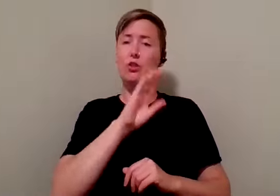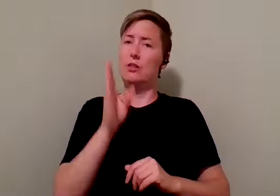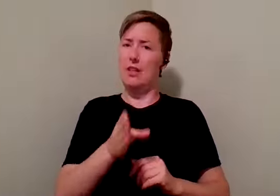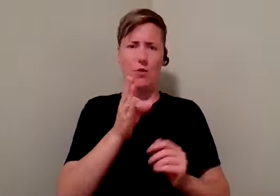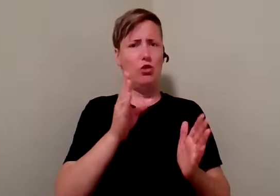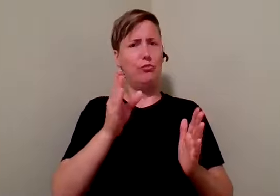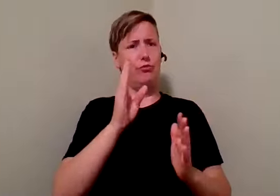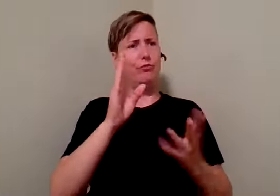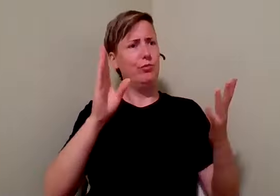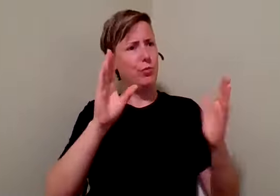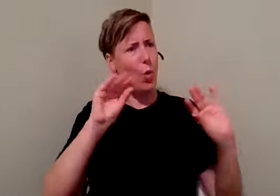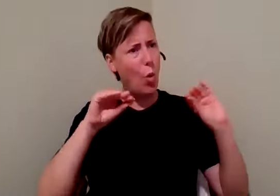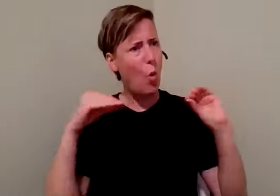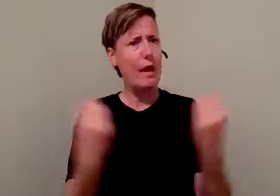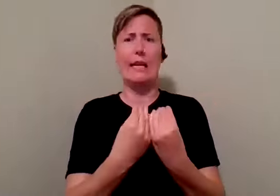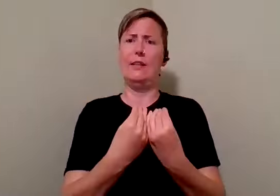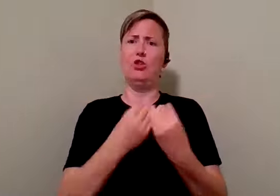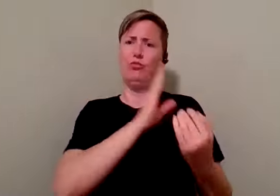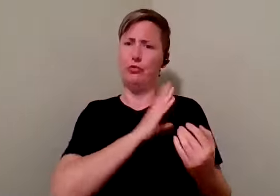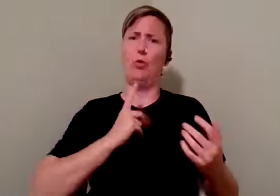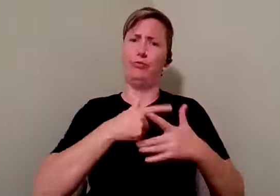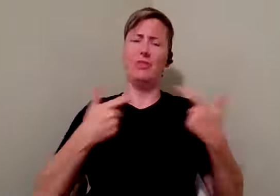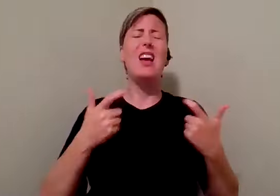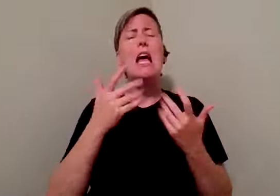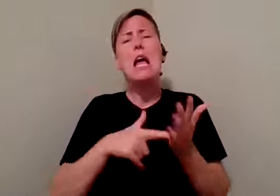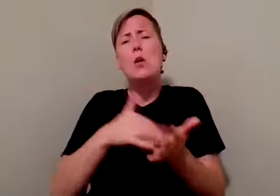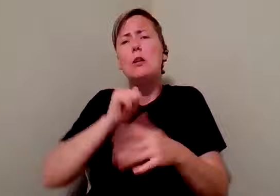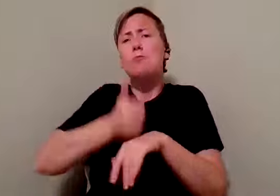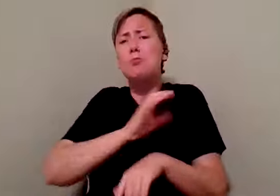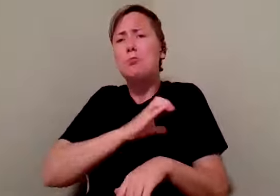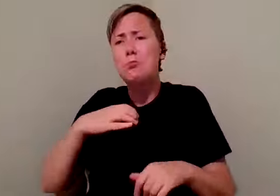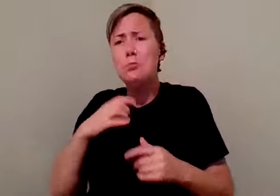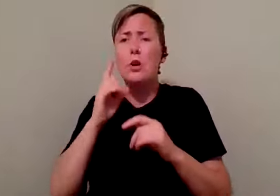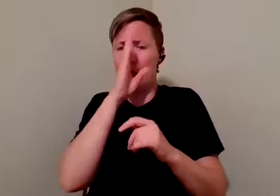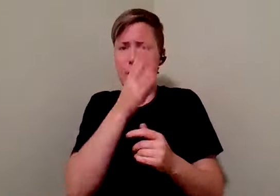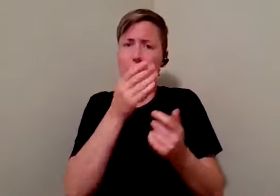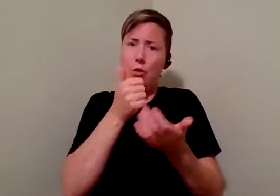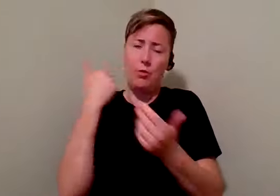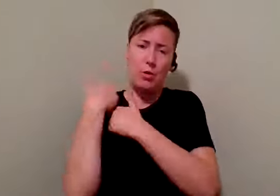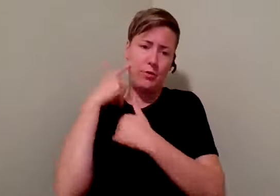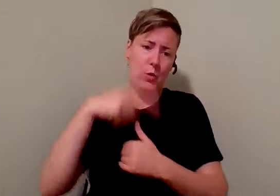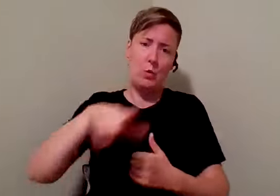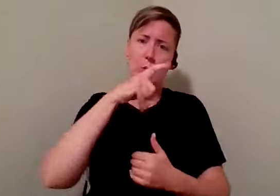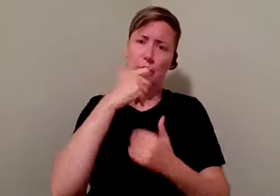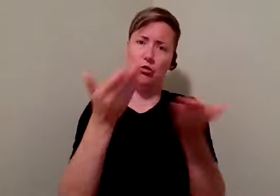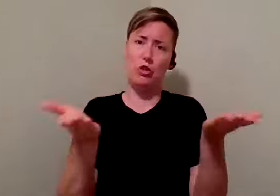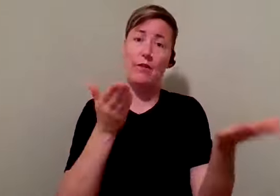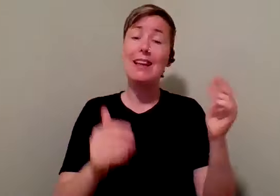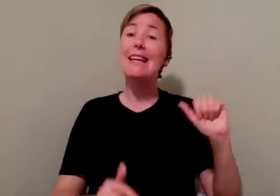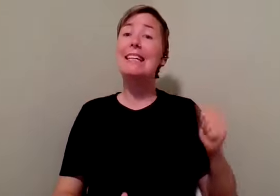we may create service boards or committees directly responsible to those they serve. 10, Alcoholics Anonymous has no opinion on